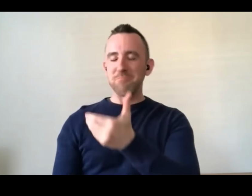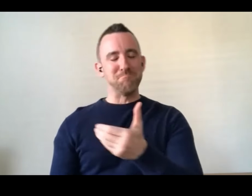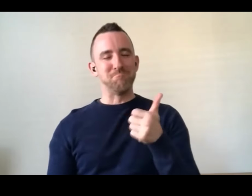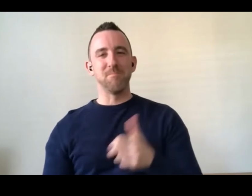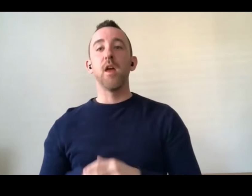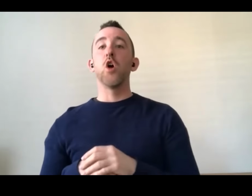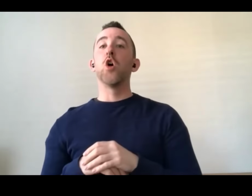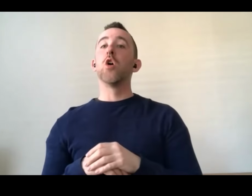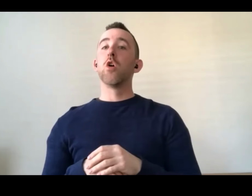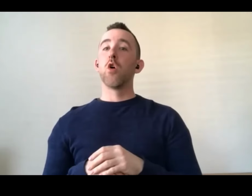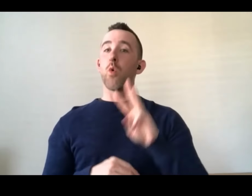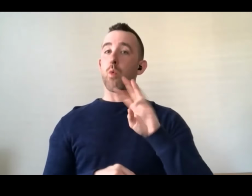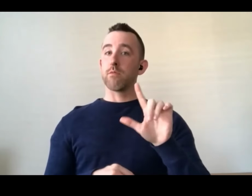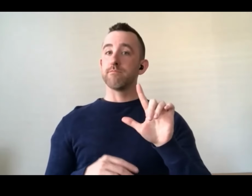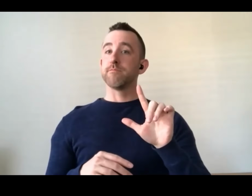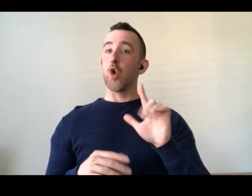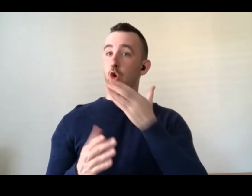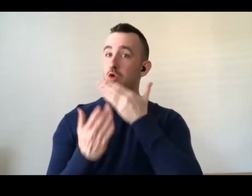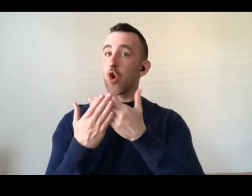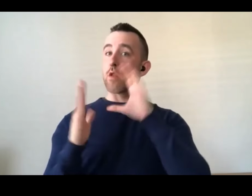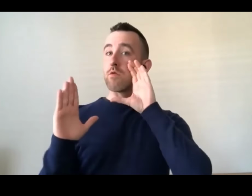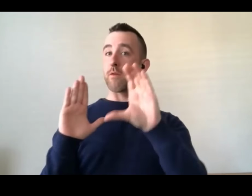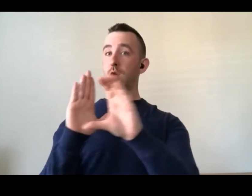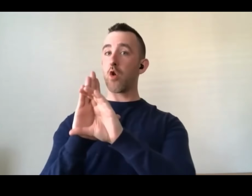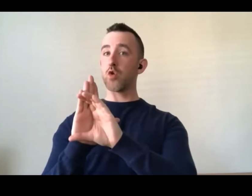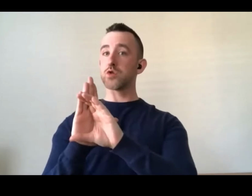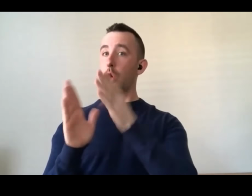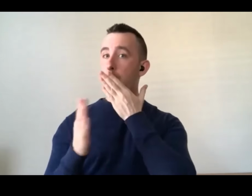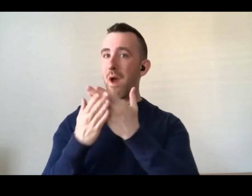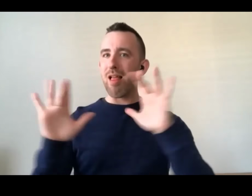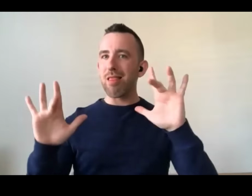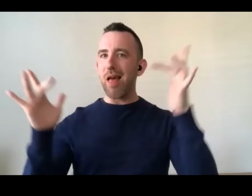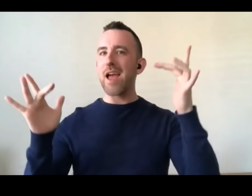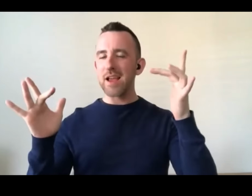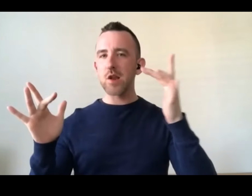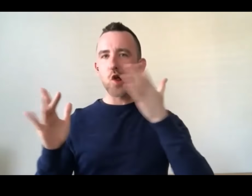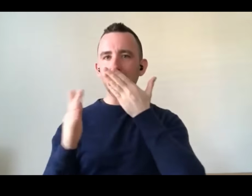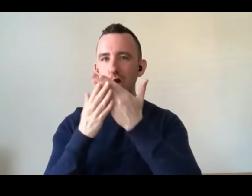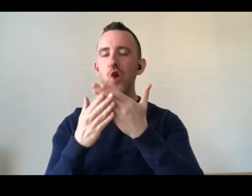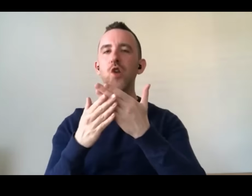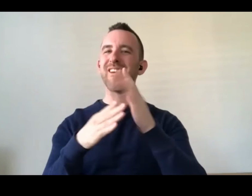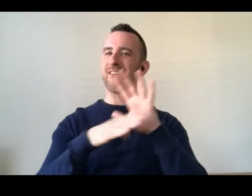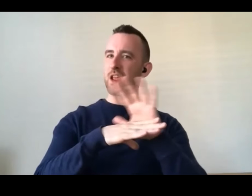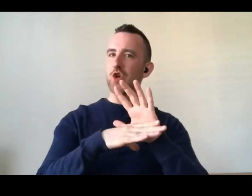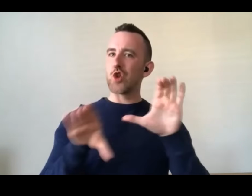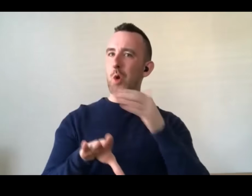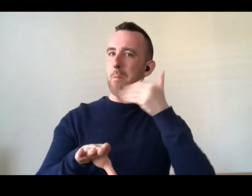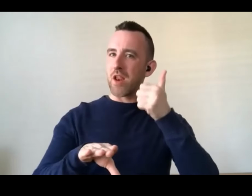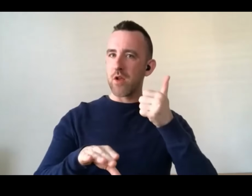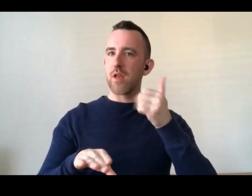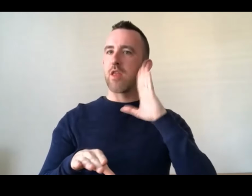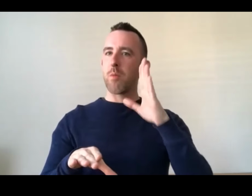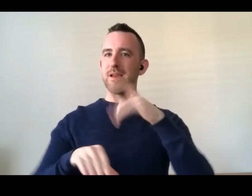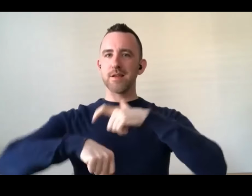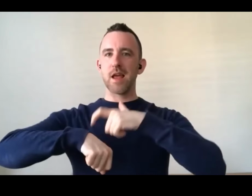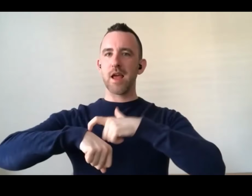Well composed photos and well lit, well done videos do better. There's going to be a period where